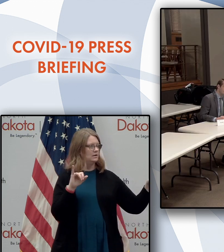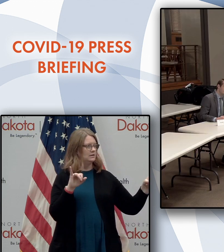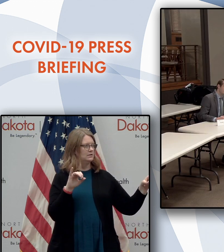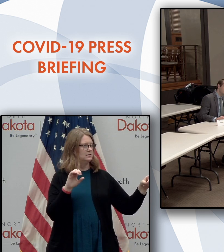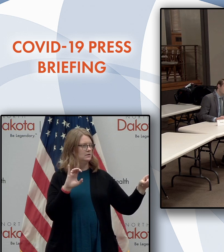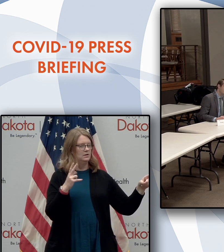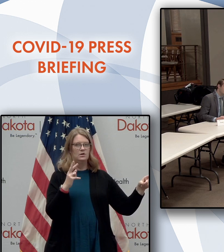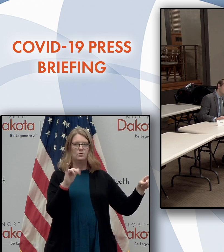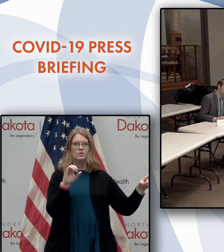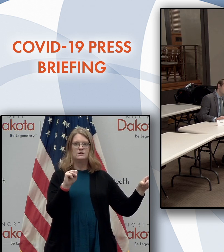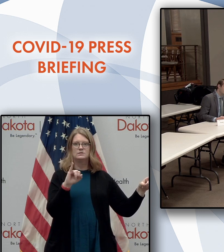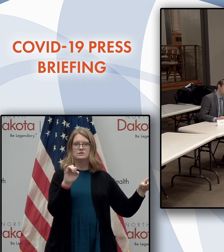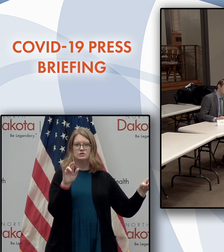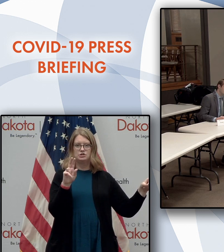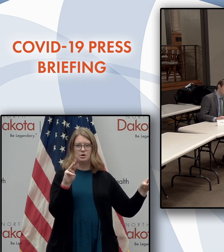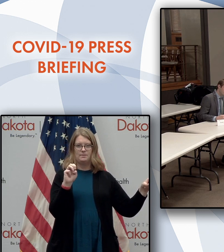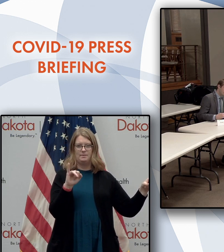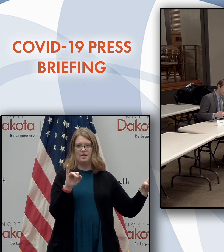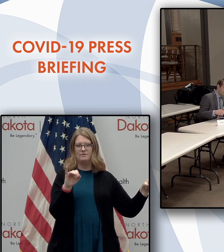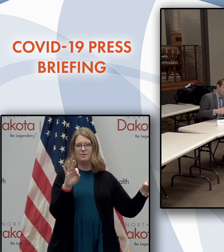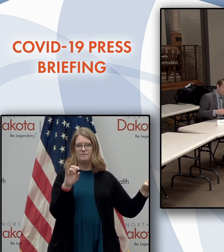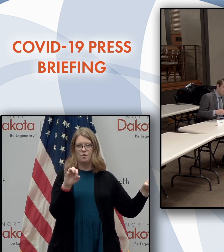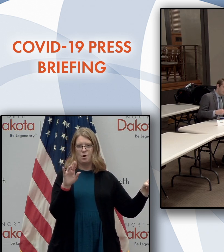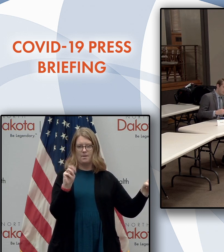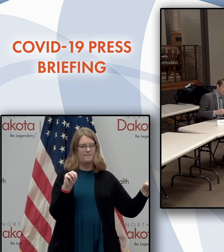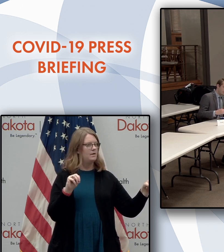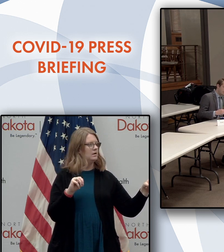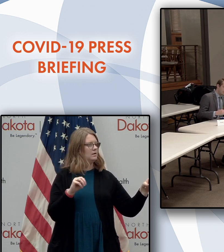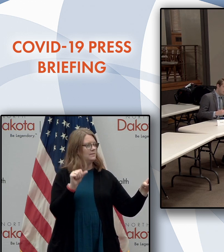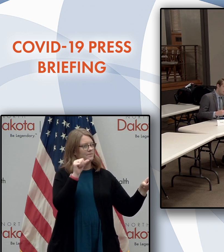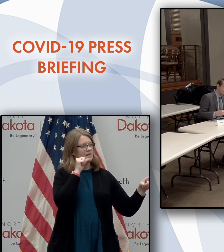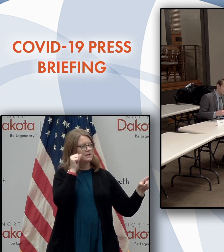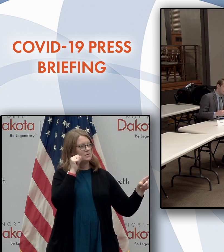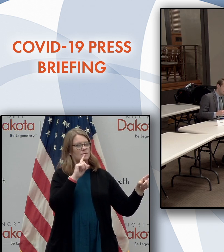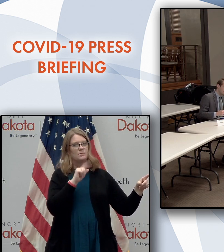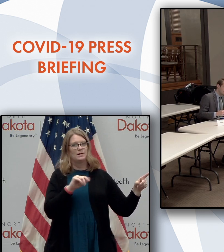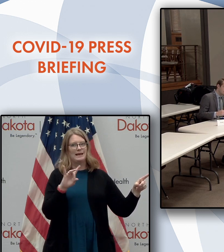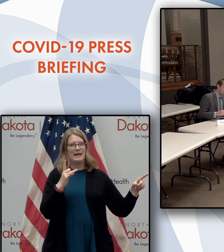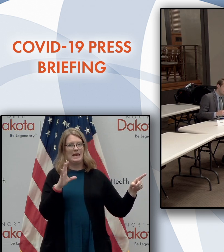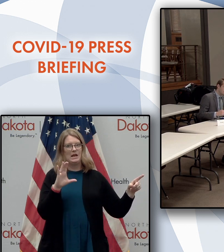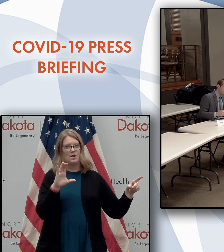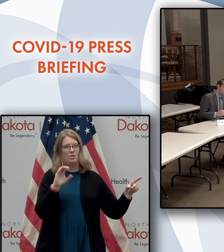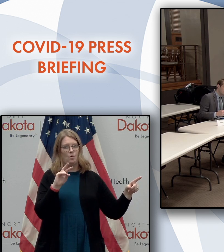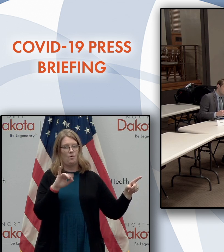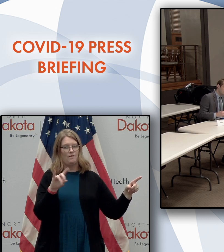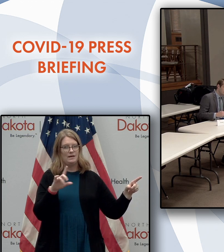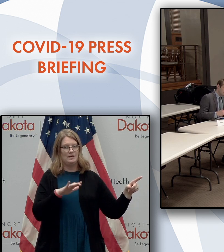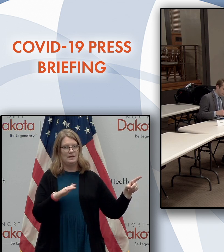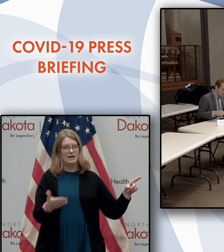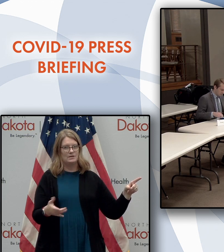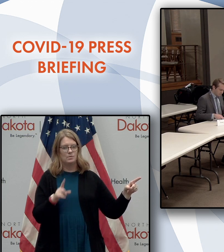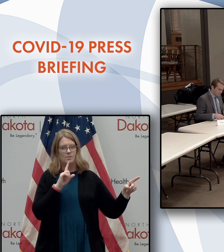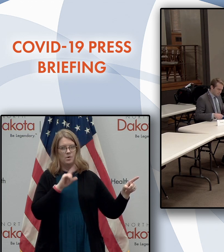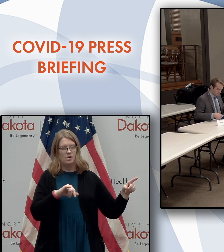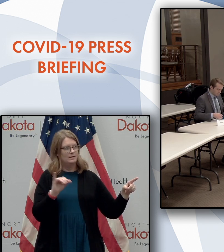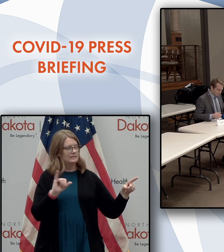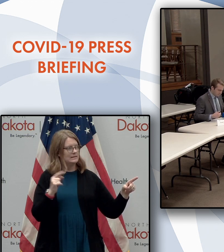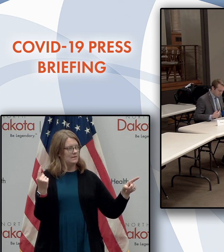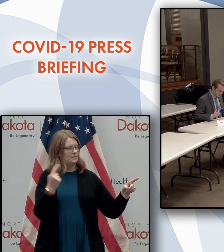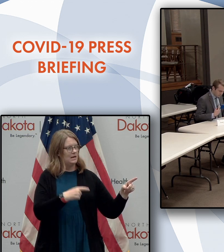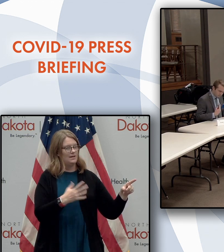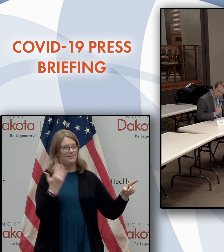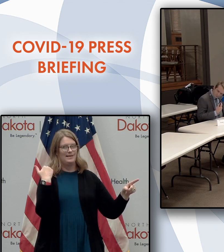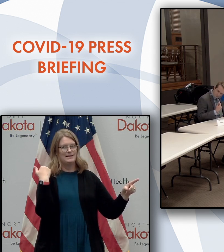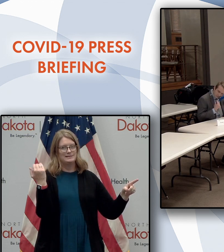Jeremy Turley from Forum News Service. We reported yesterday that 8 COVID deaths that were reported on the same day, that was